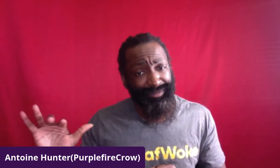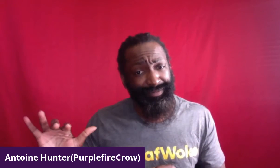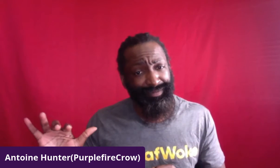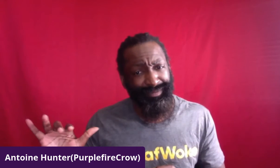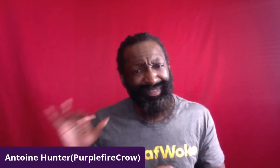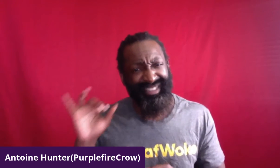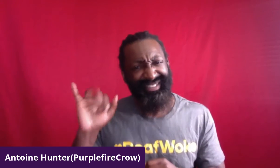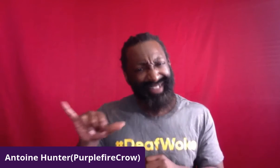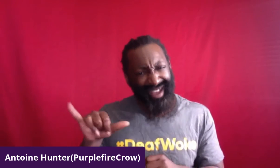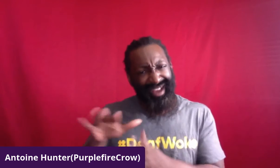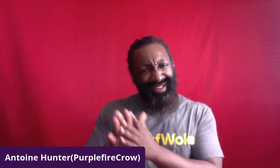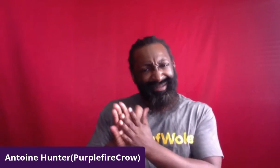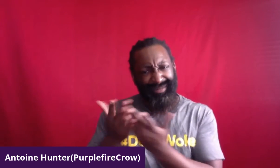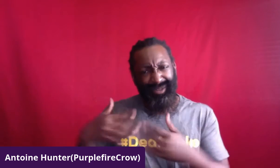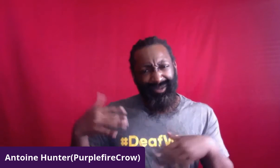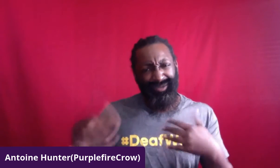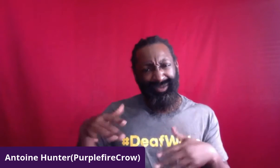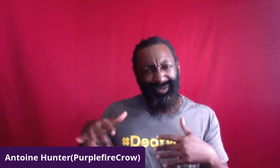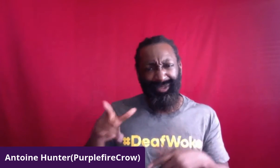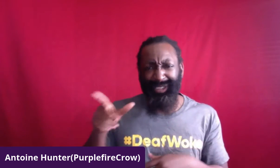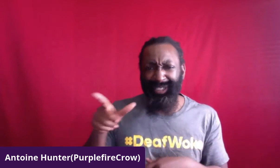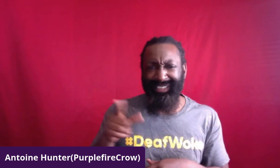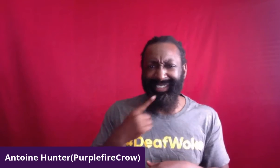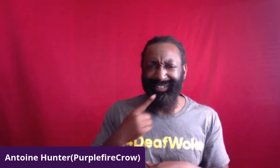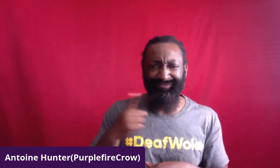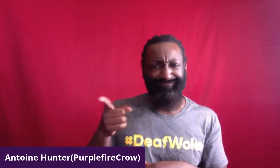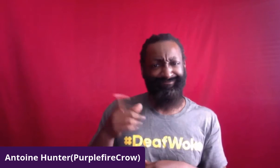The Drum with No Sound.